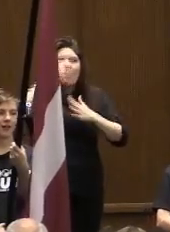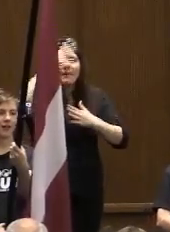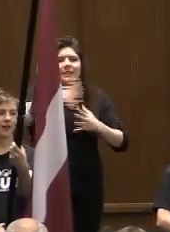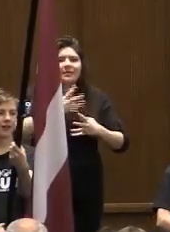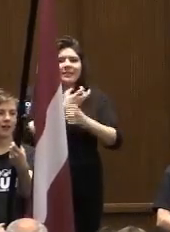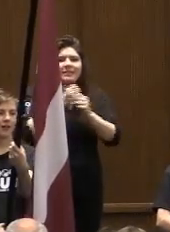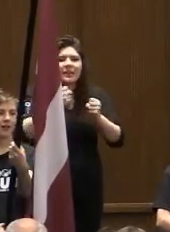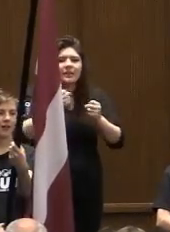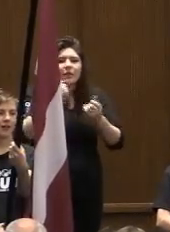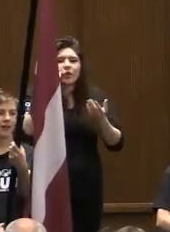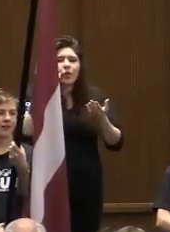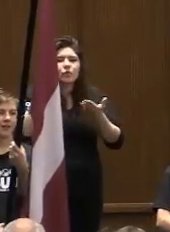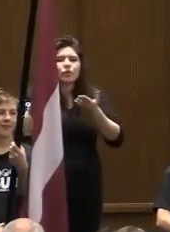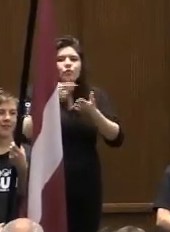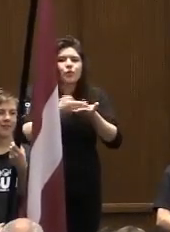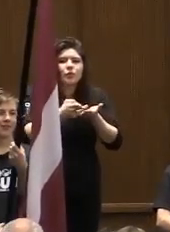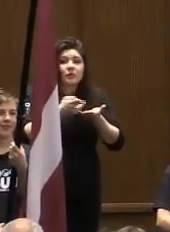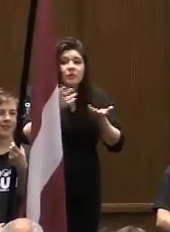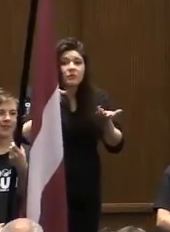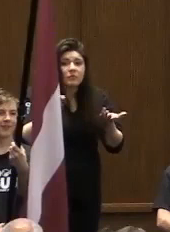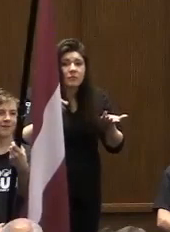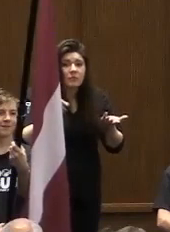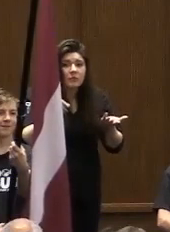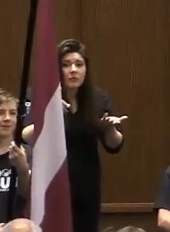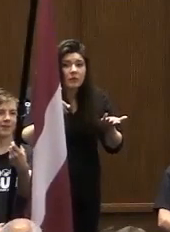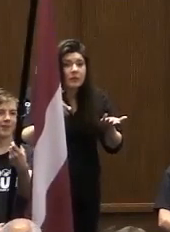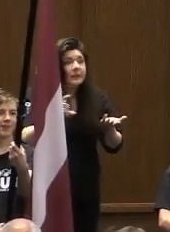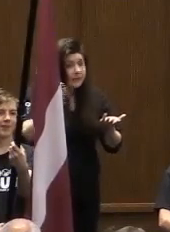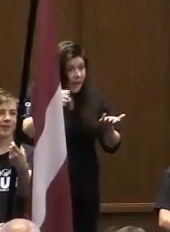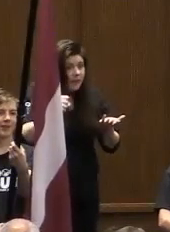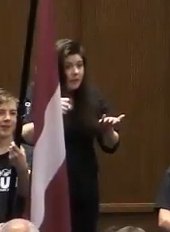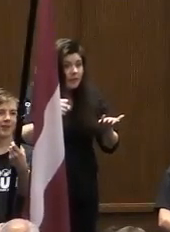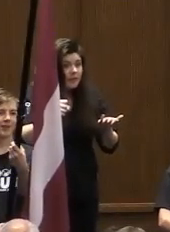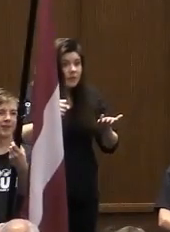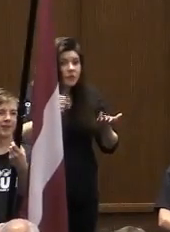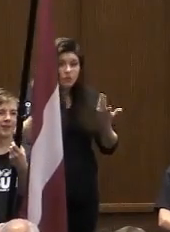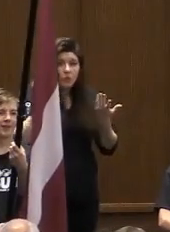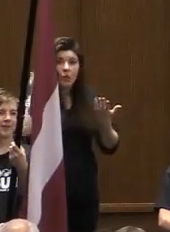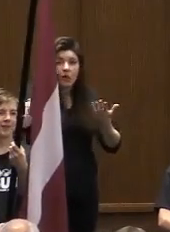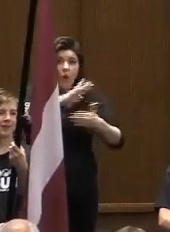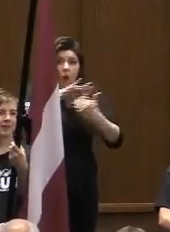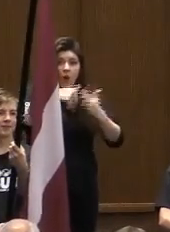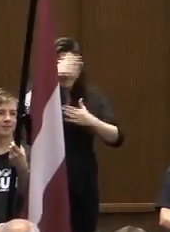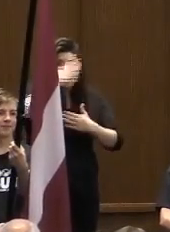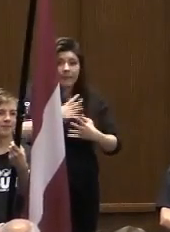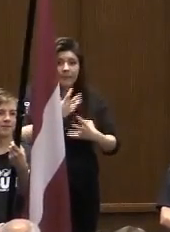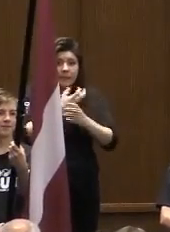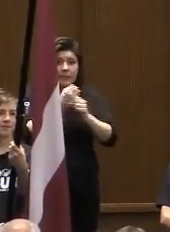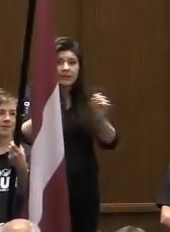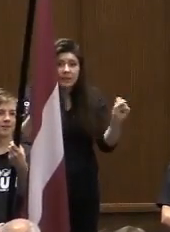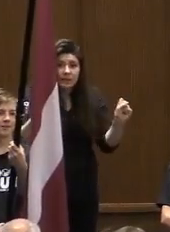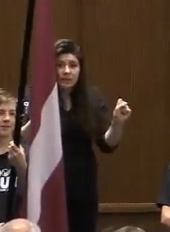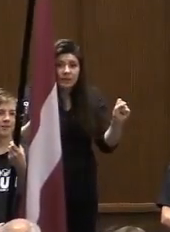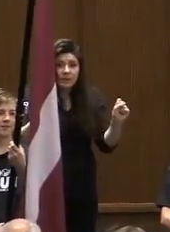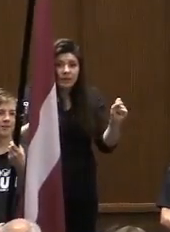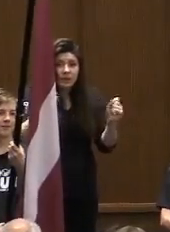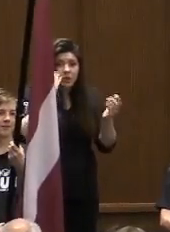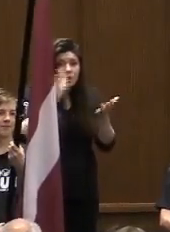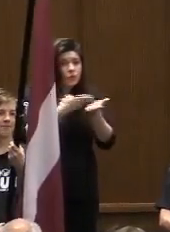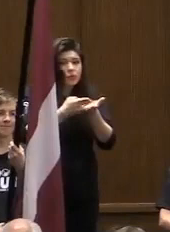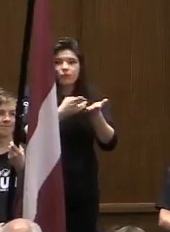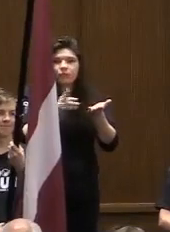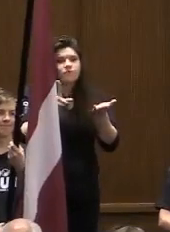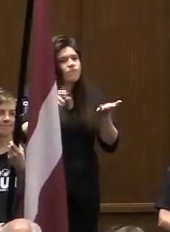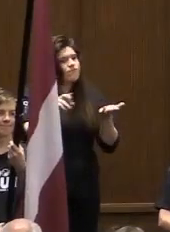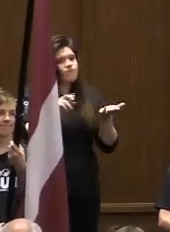of the truth? He does. Will all men be saved and come to a knowledge of the truth? But if